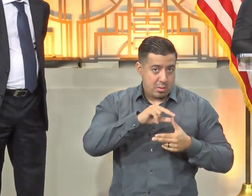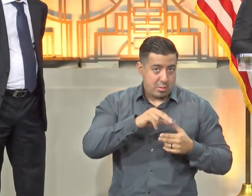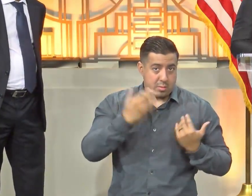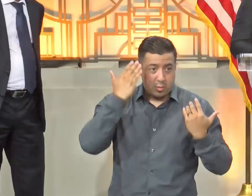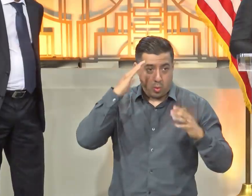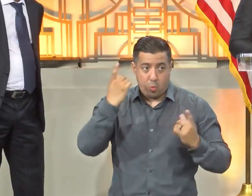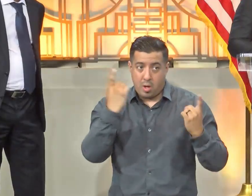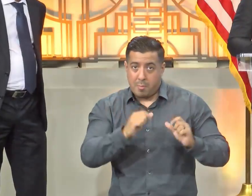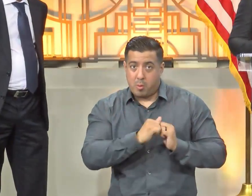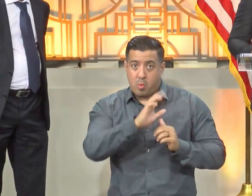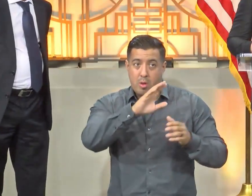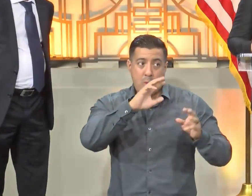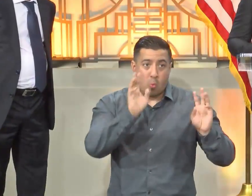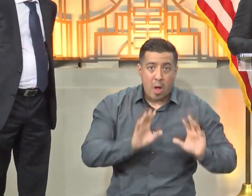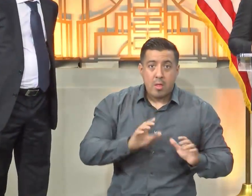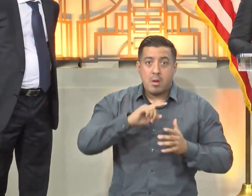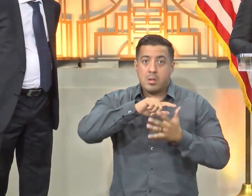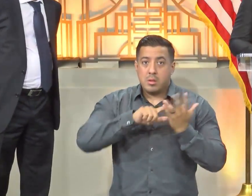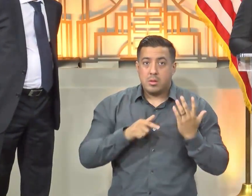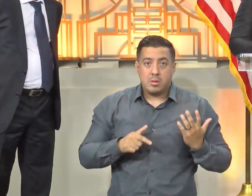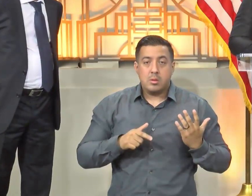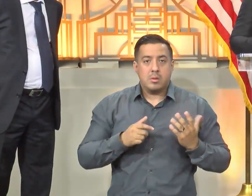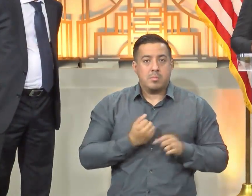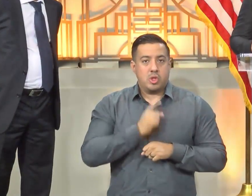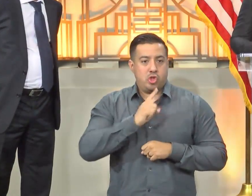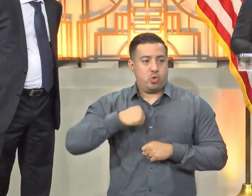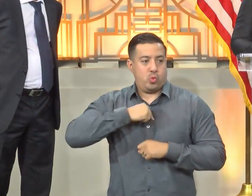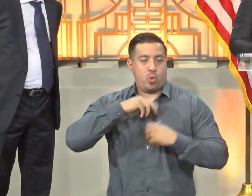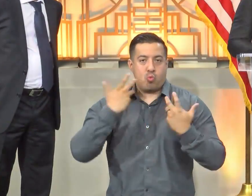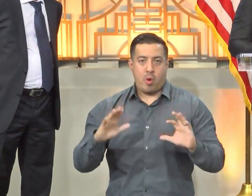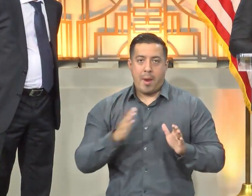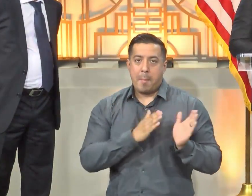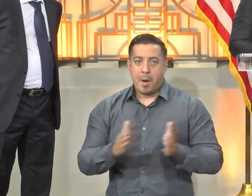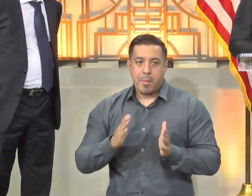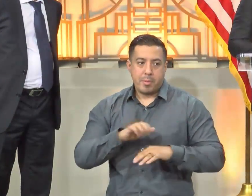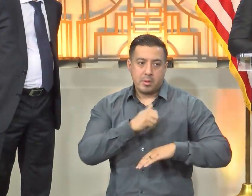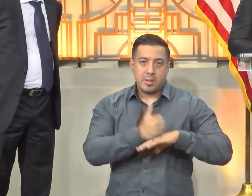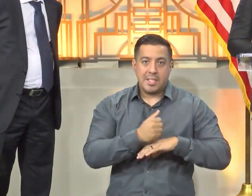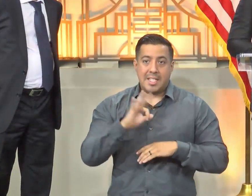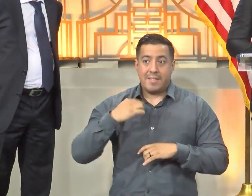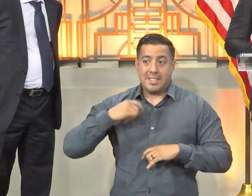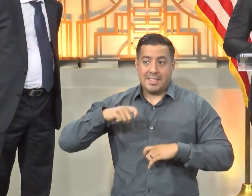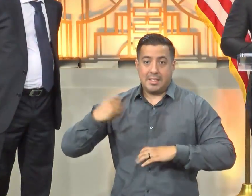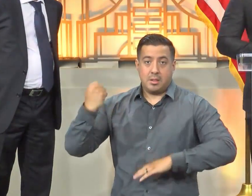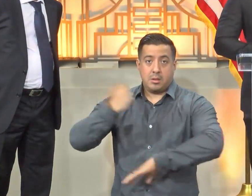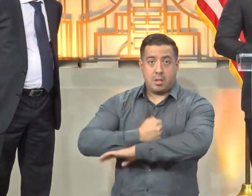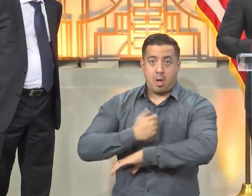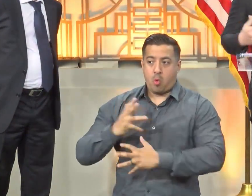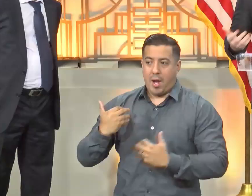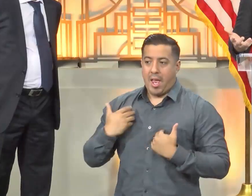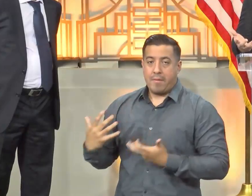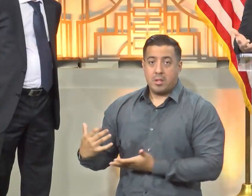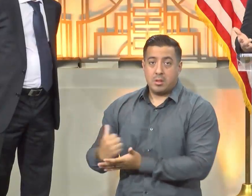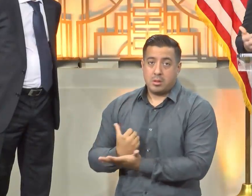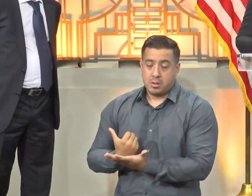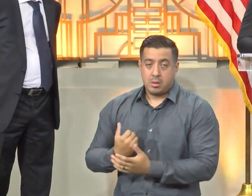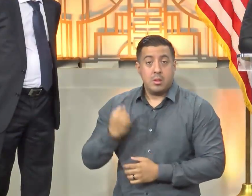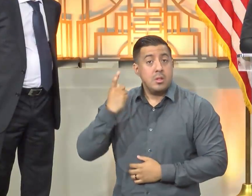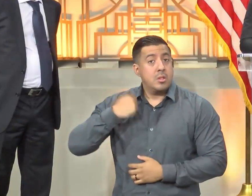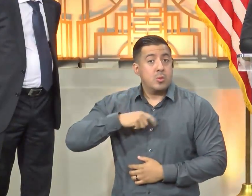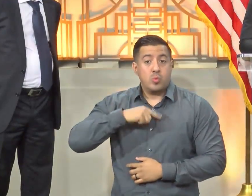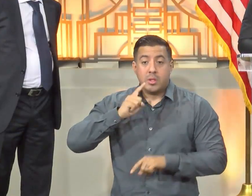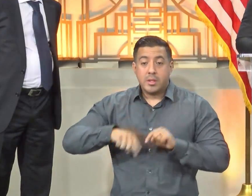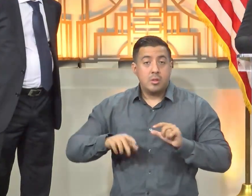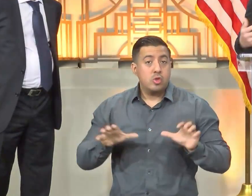our Houston weather is, and we need to make sure that we are prepared in the event of a hurricane and we have to shut down for our collections. But we can't do this alone. We